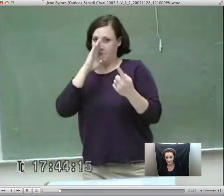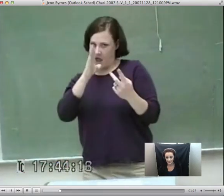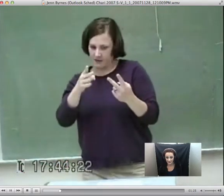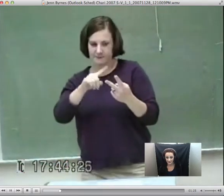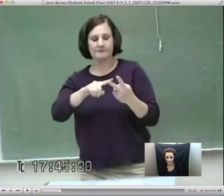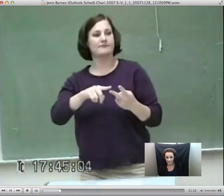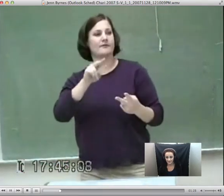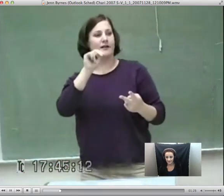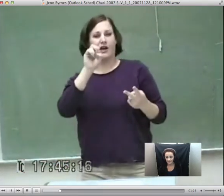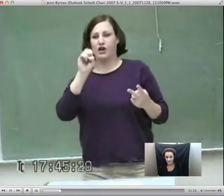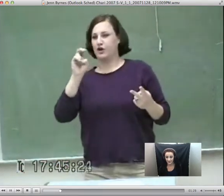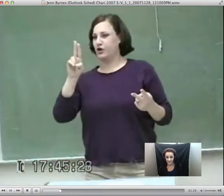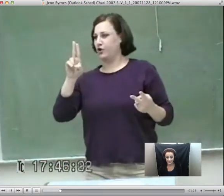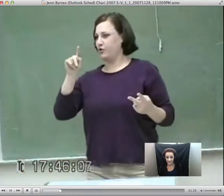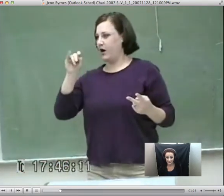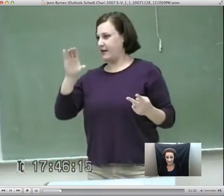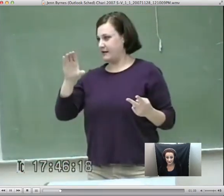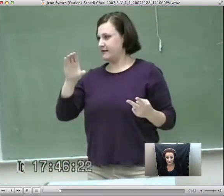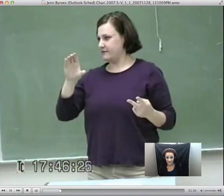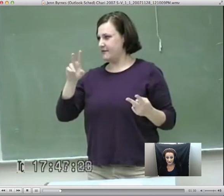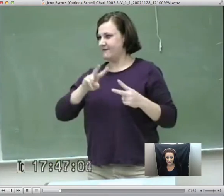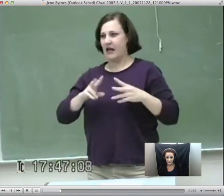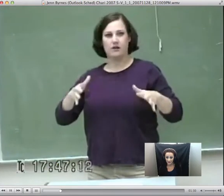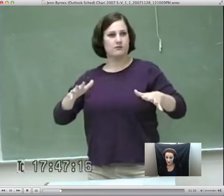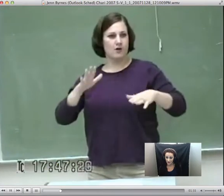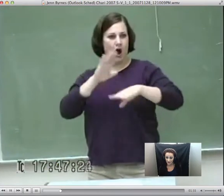So, I am blunt, I'm neurotic,